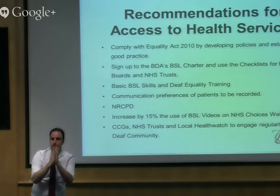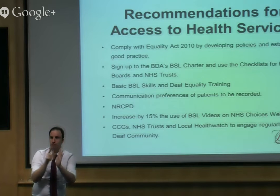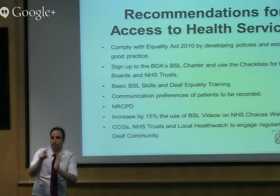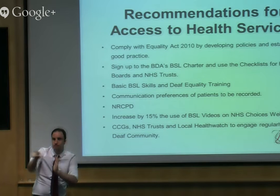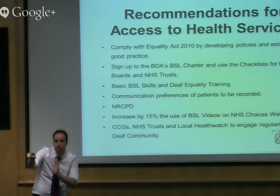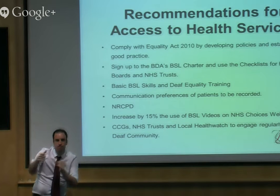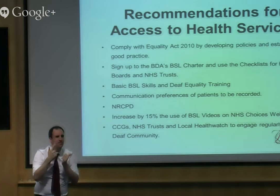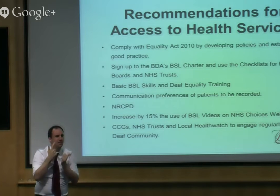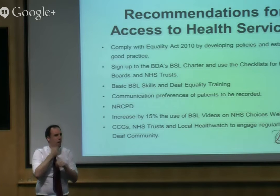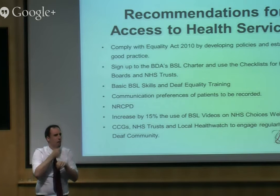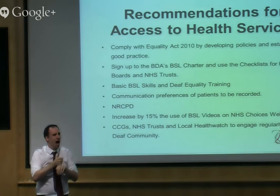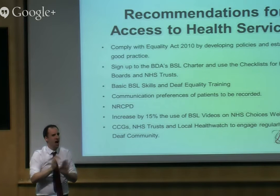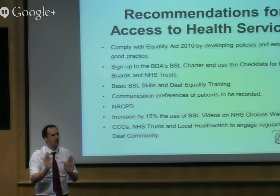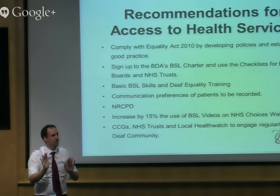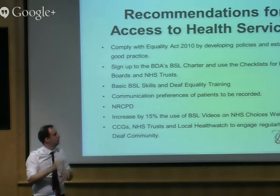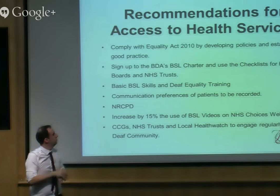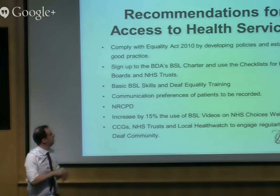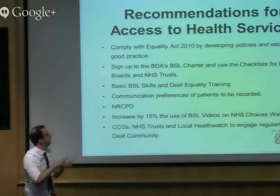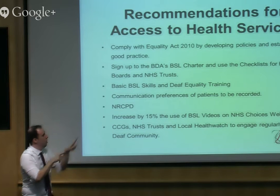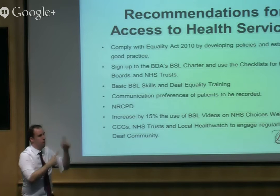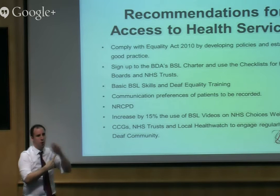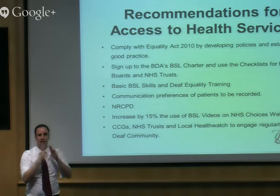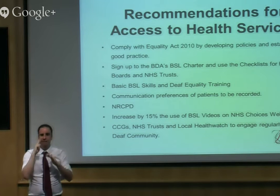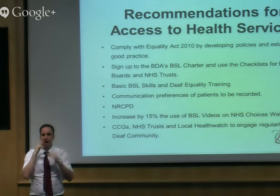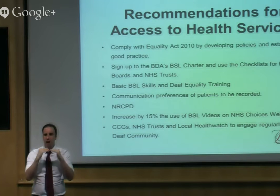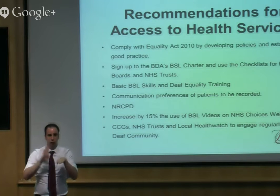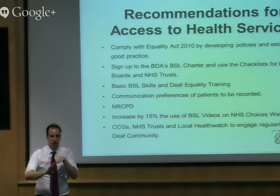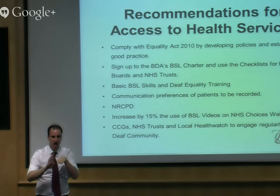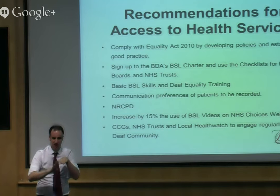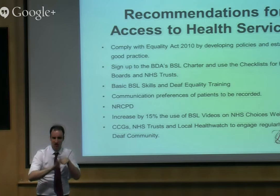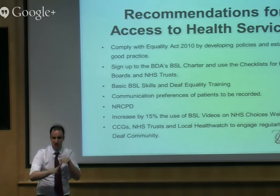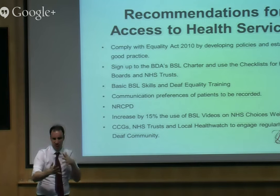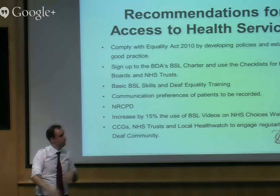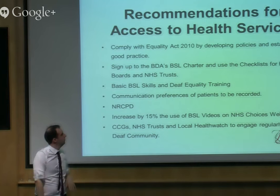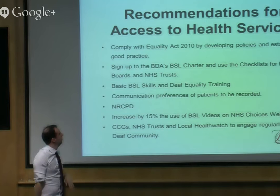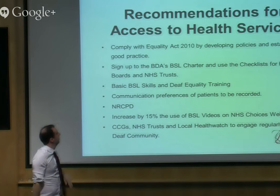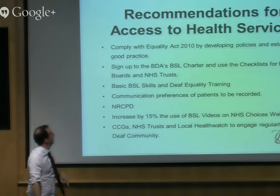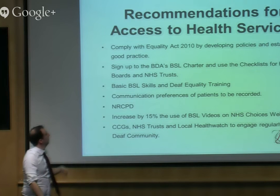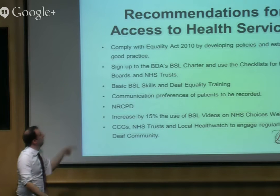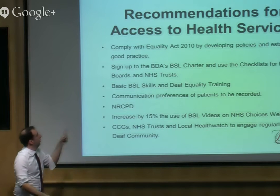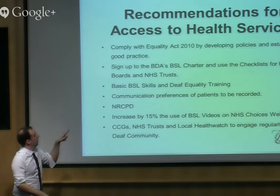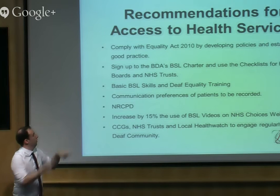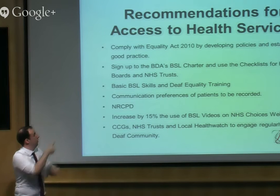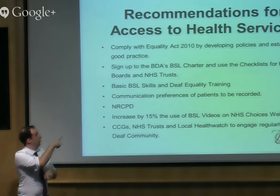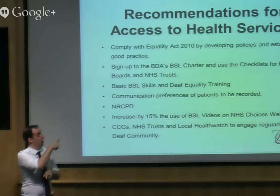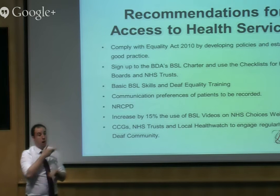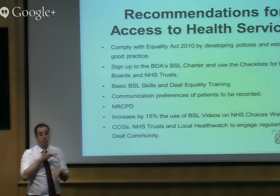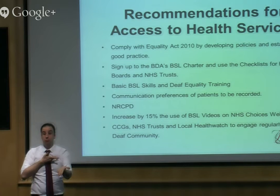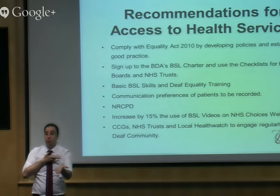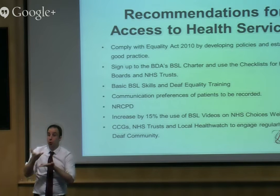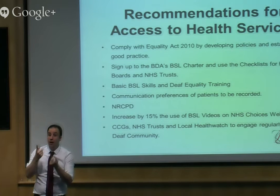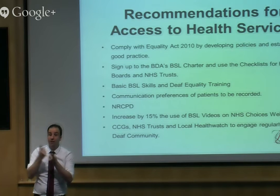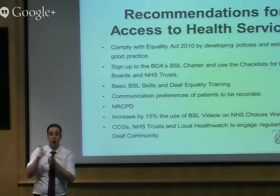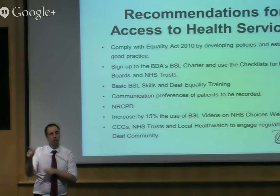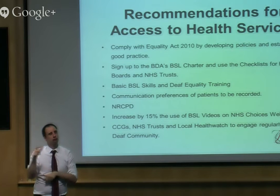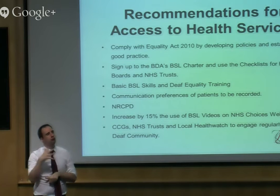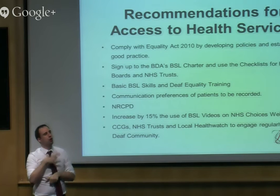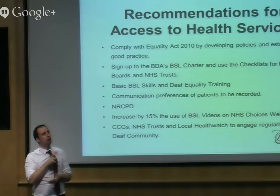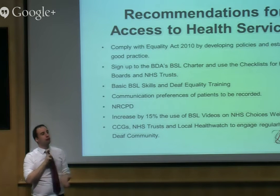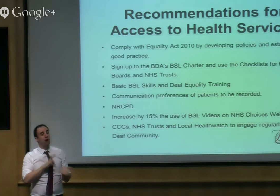actually sometimes just having the very basic BSL skills can make such a difference to somebody feeling more comfortable in a waiting area